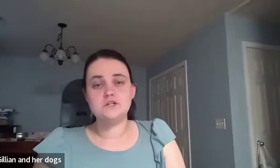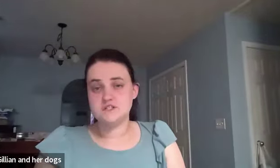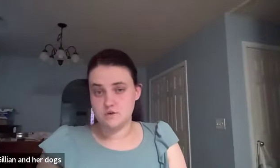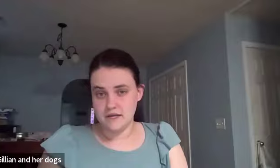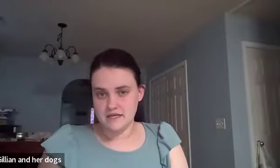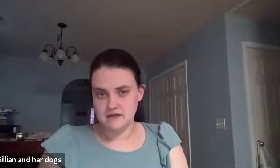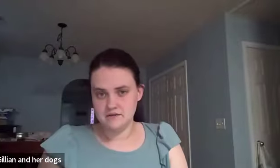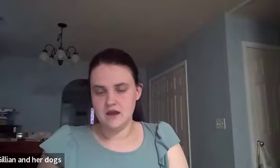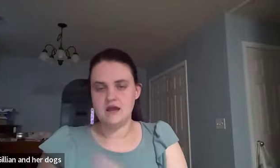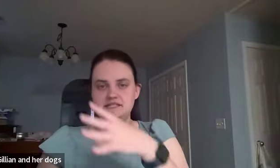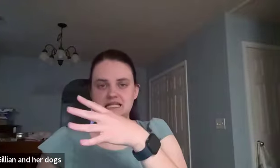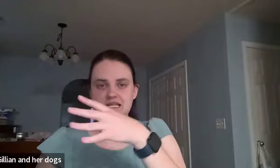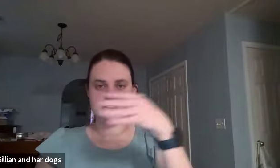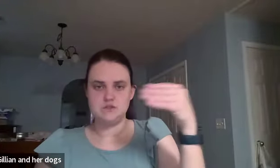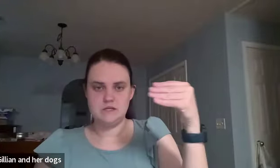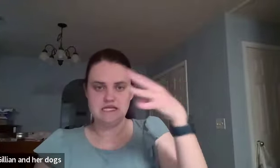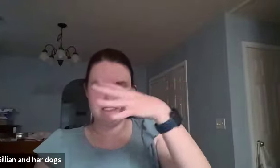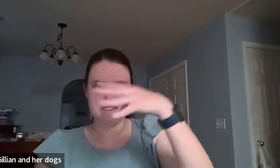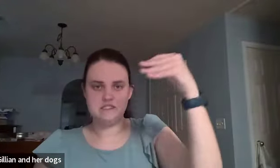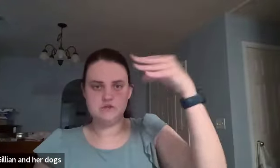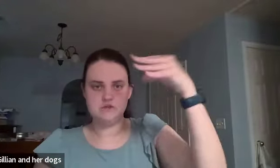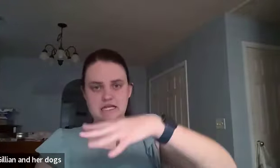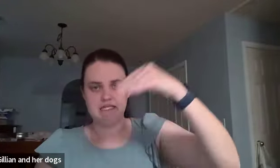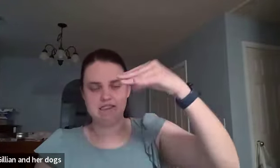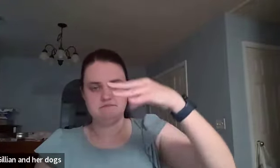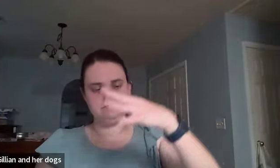For squid, I've seen squid, like it's